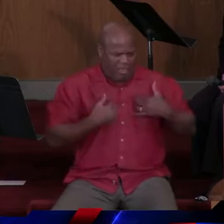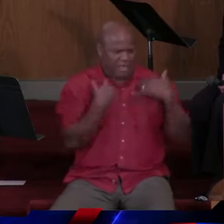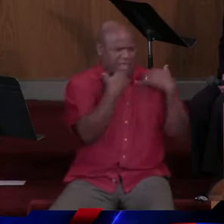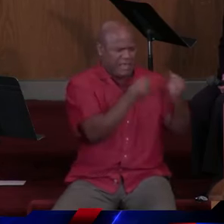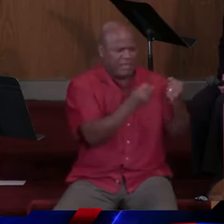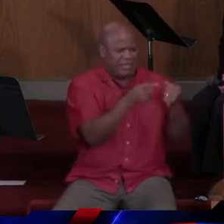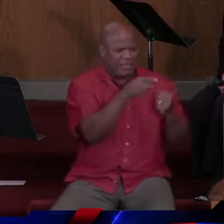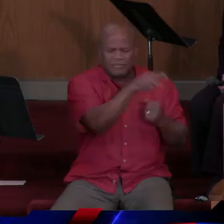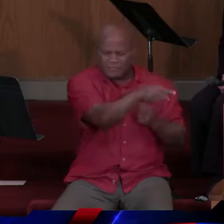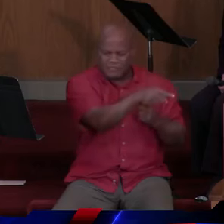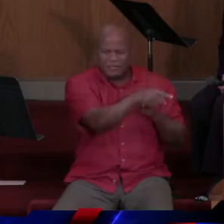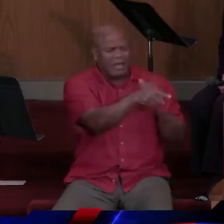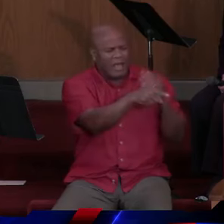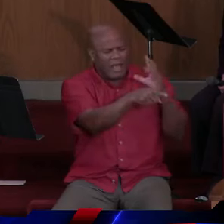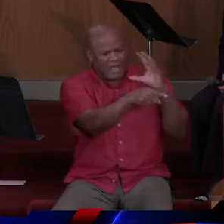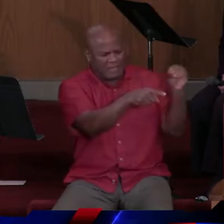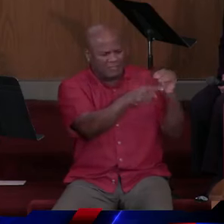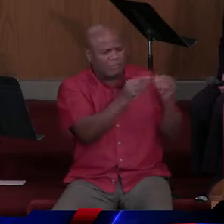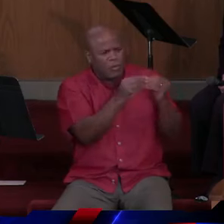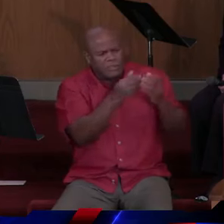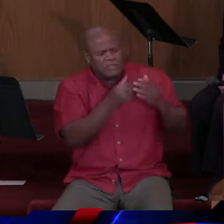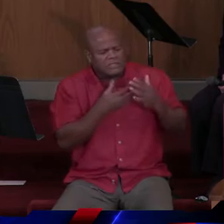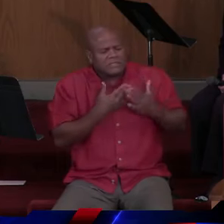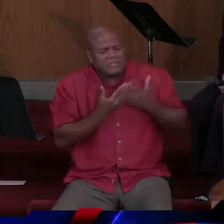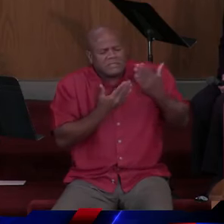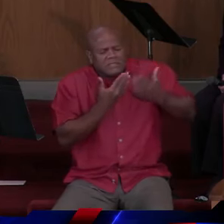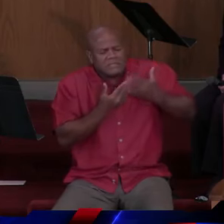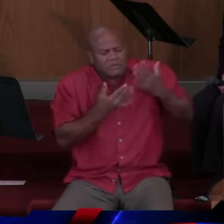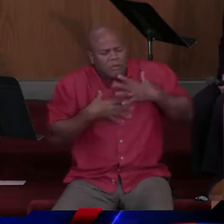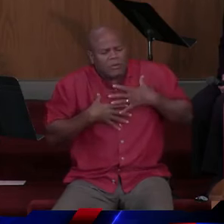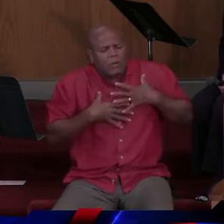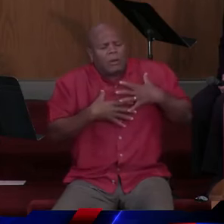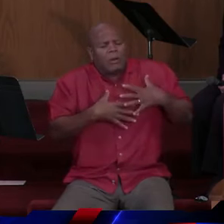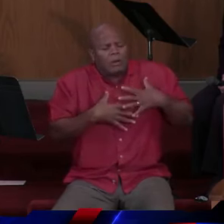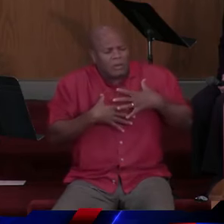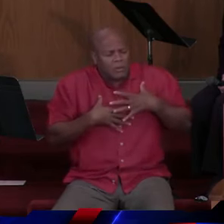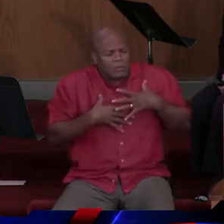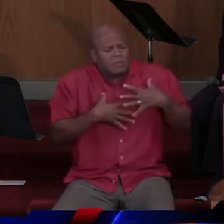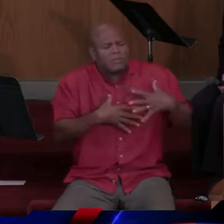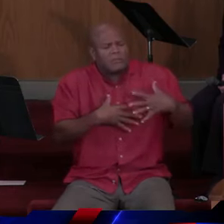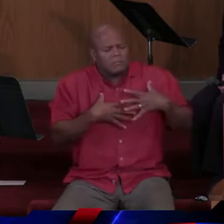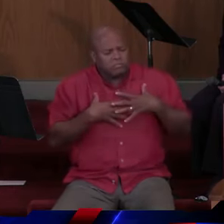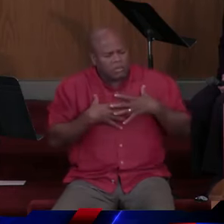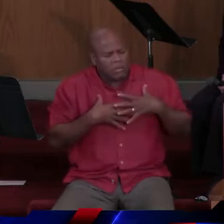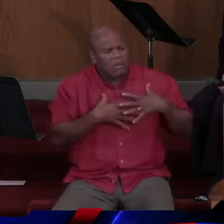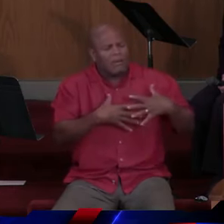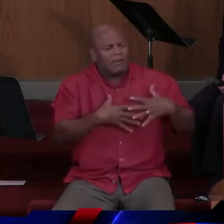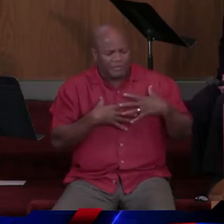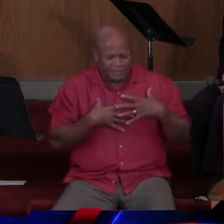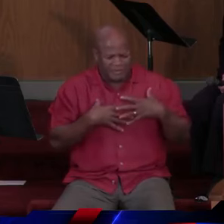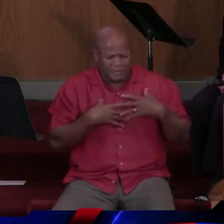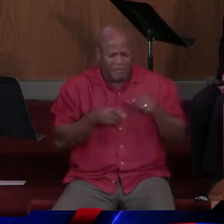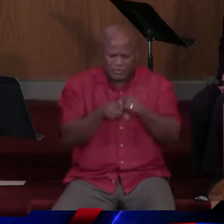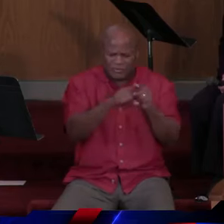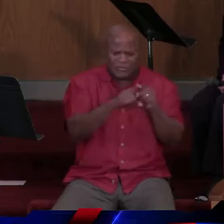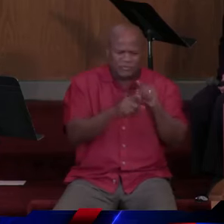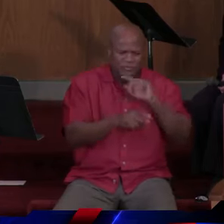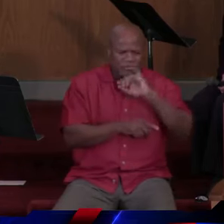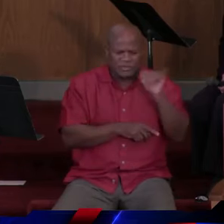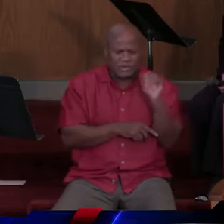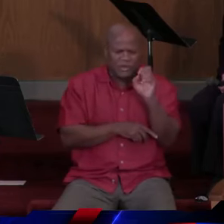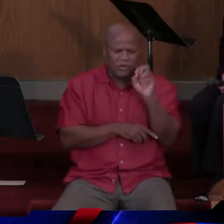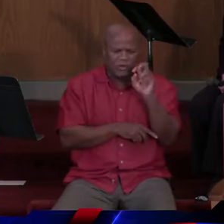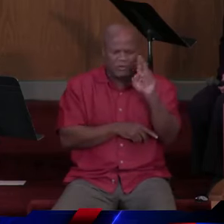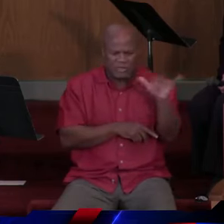and bring it easier to breathe, God, we pray in the name of Jesus. And Jerry Foster as well as another, God,